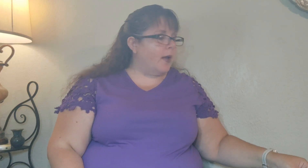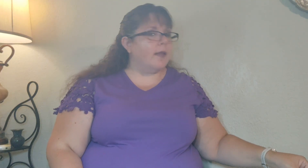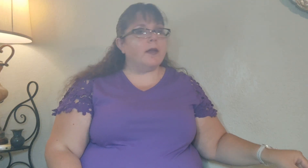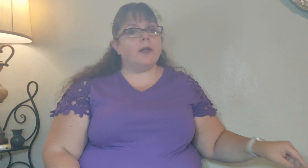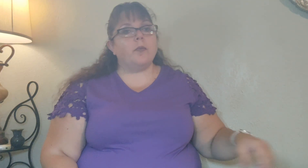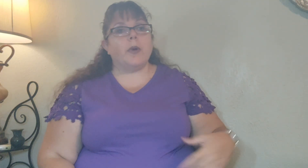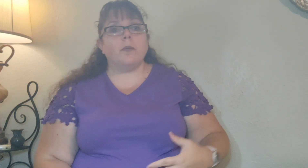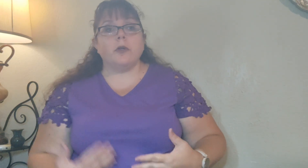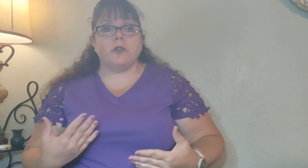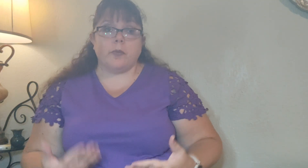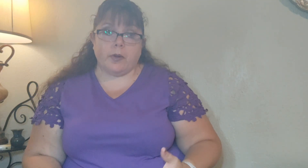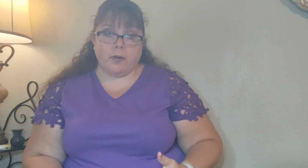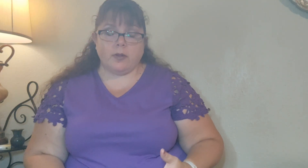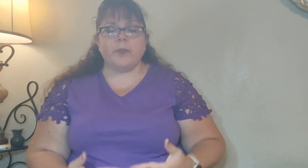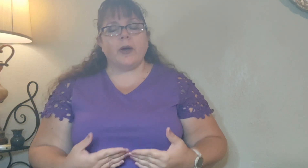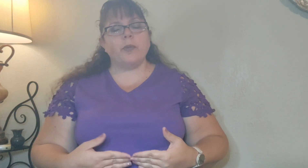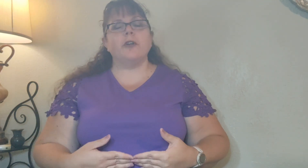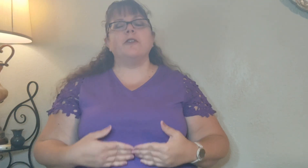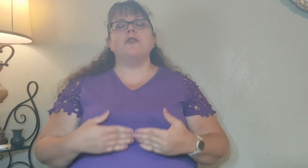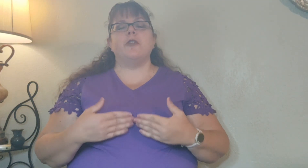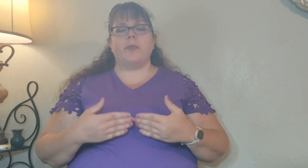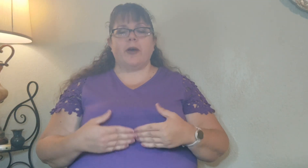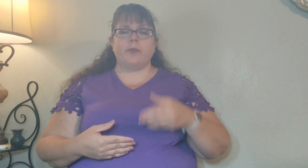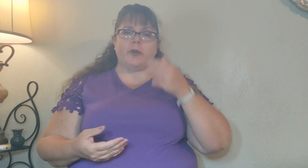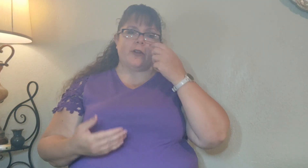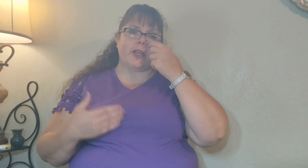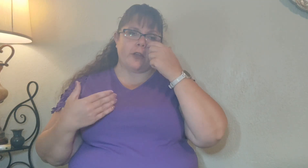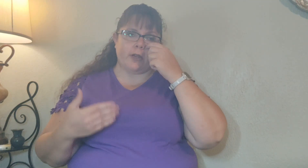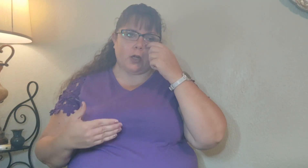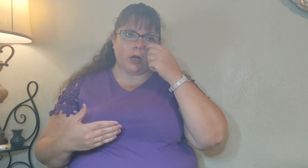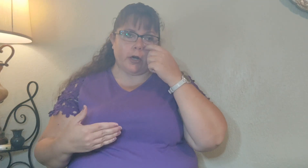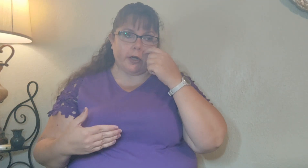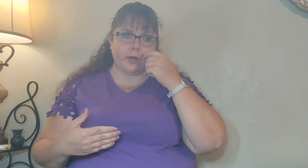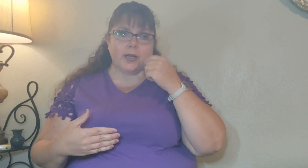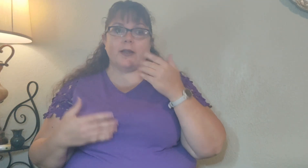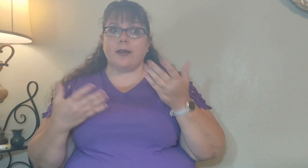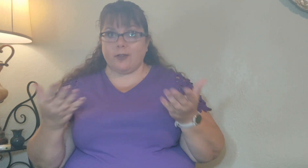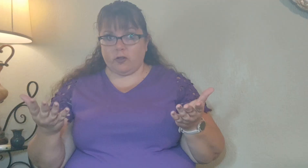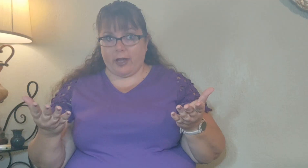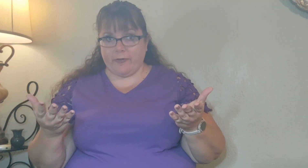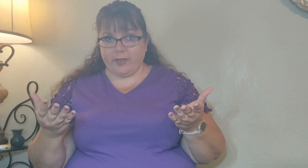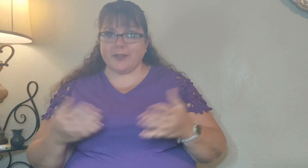And then bumper to bumper, like you're in a car in traffic.